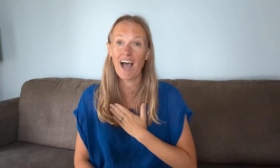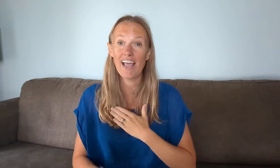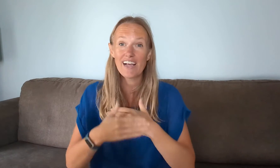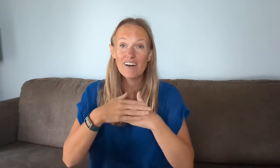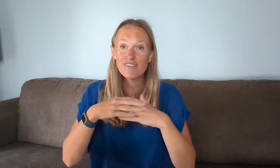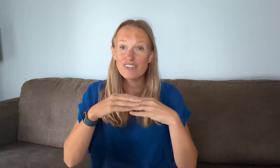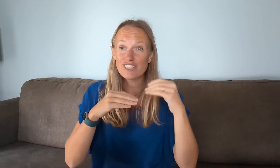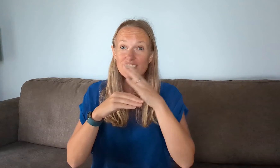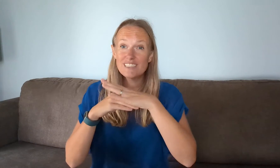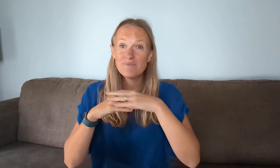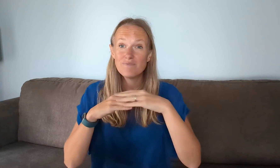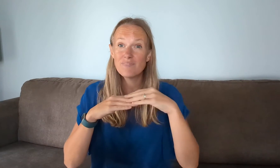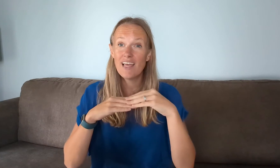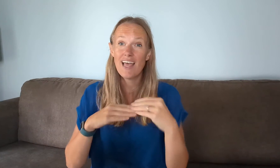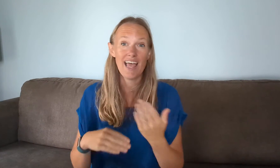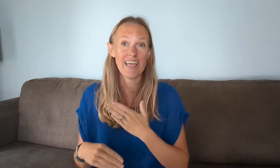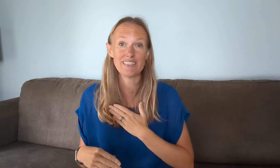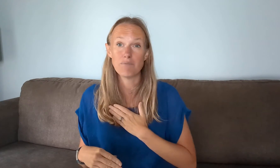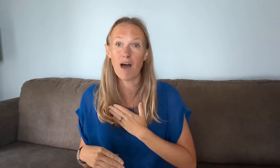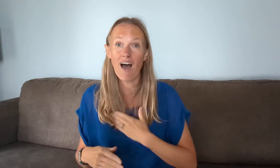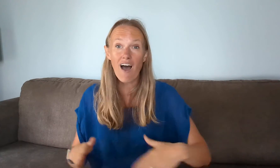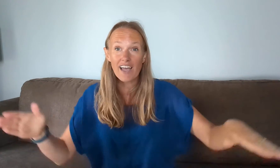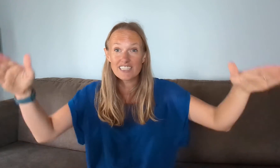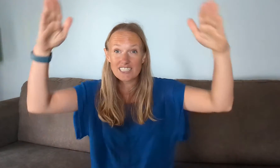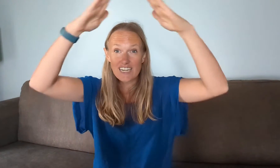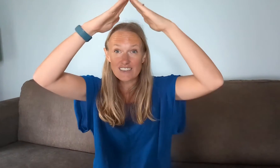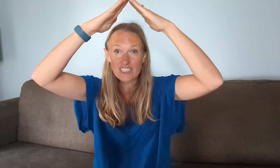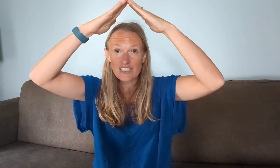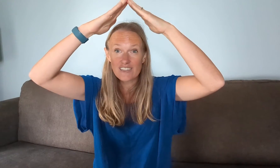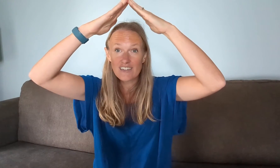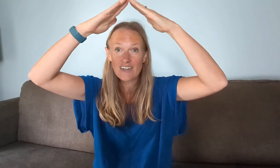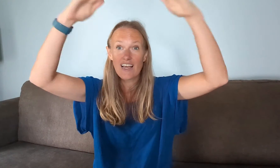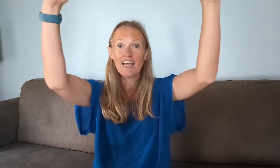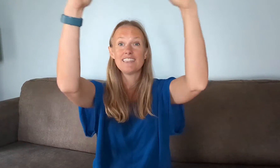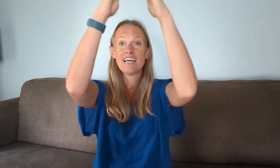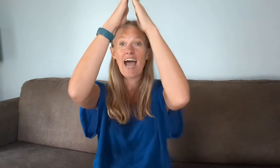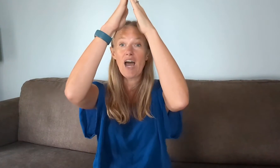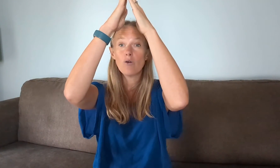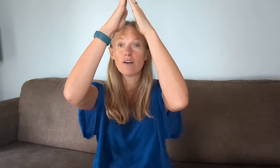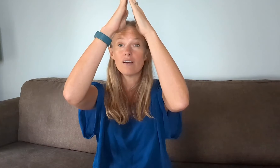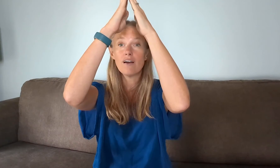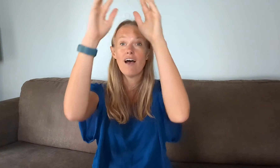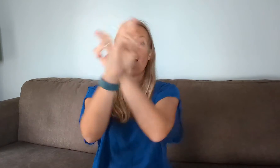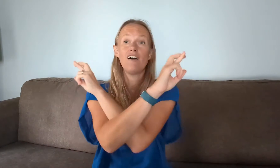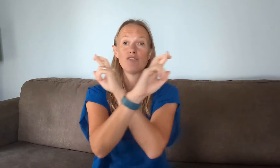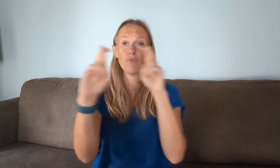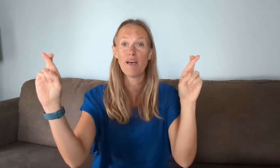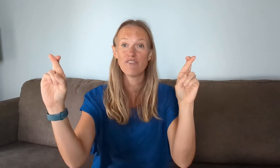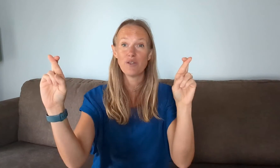My comfort and my shelter, tower of